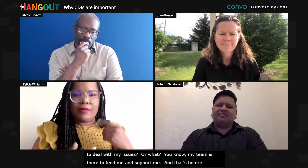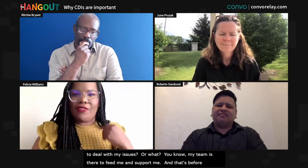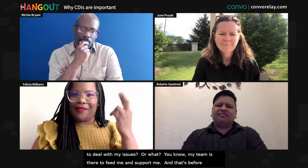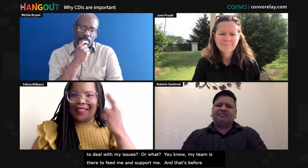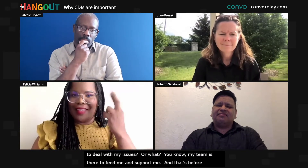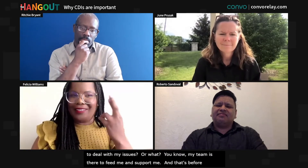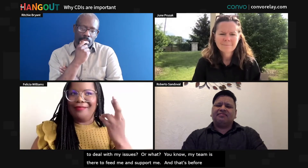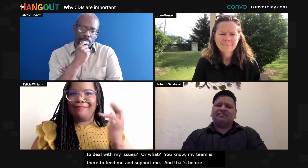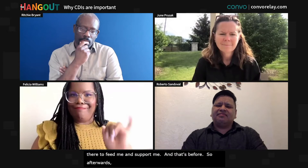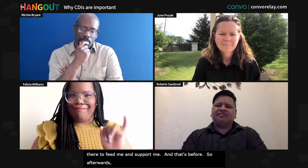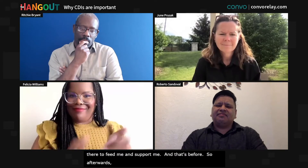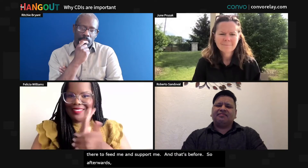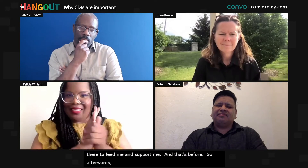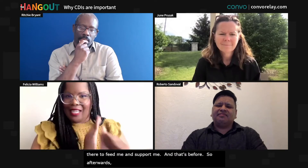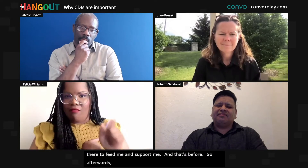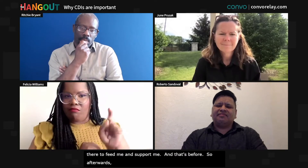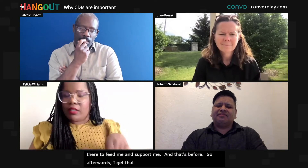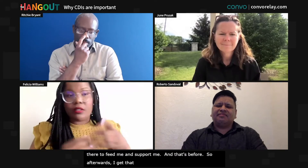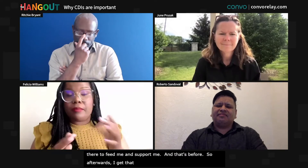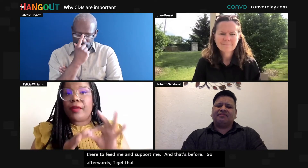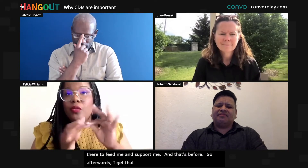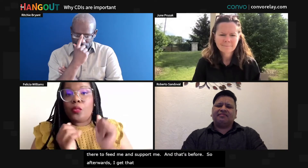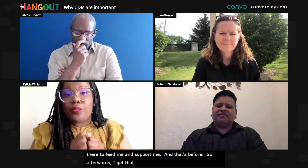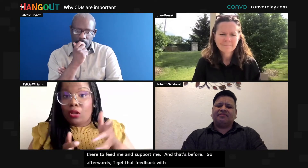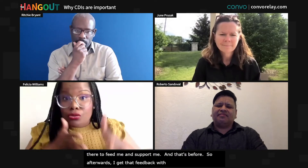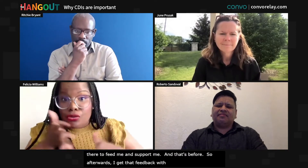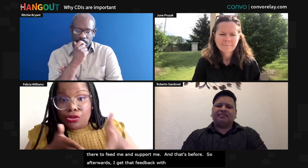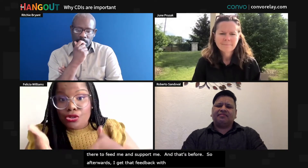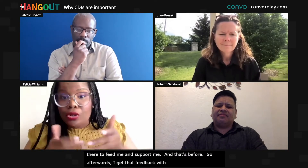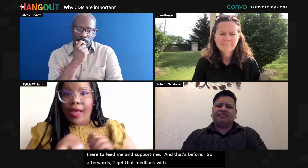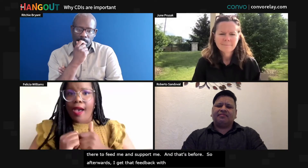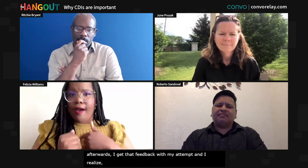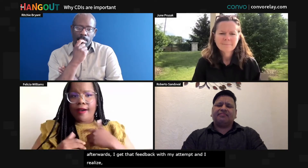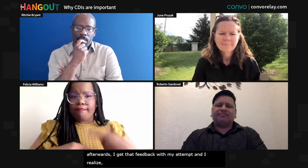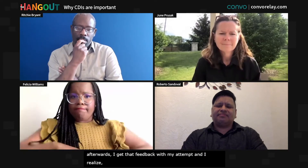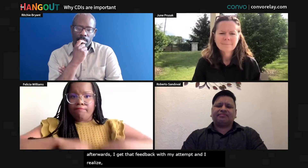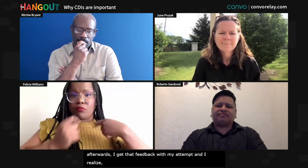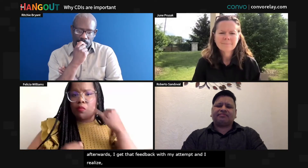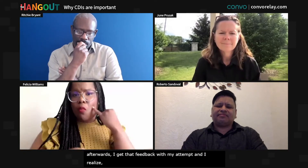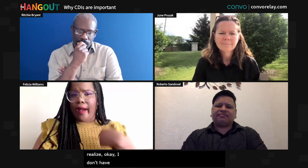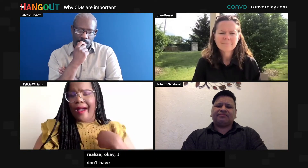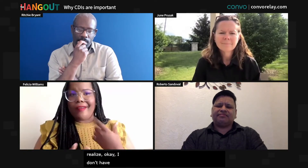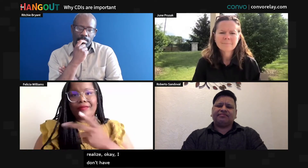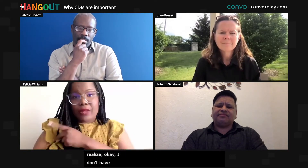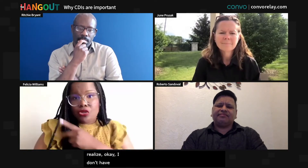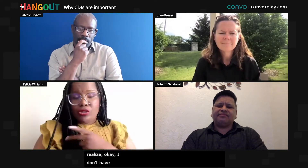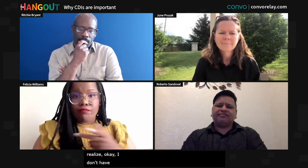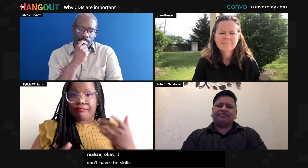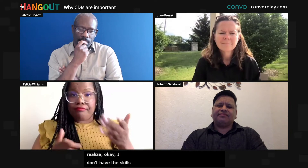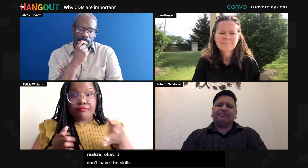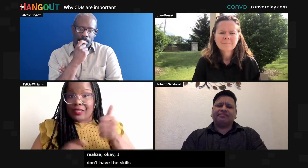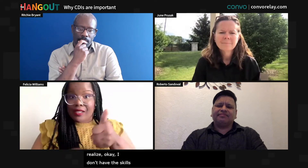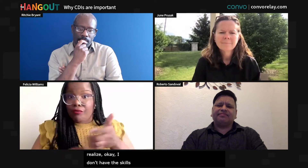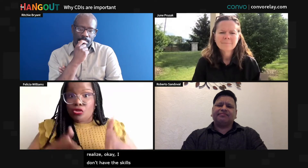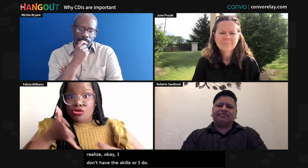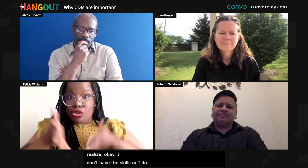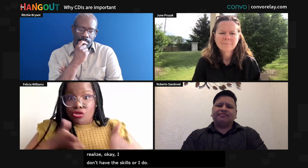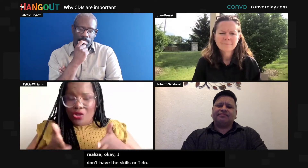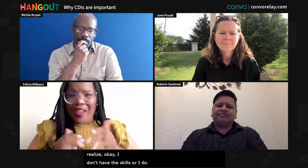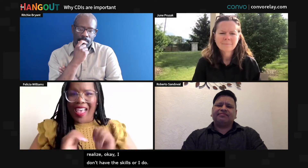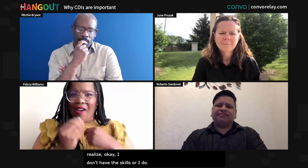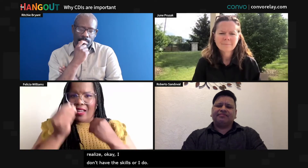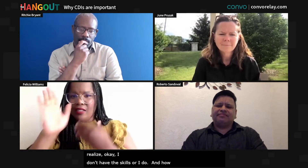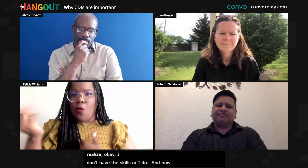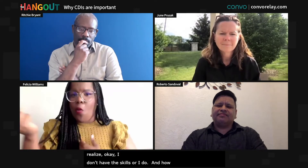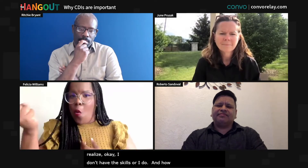I get that feedback with my team and I realize, okay, I don't have the skills or I do, and how I can improve, maybe